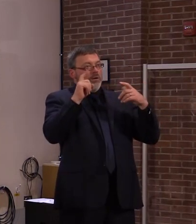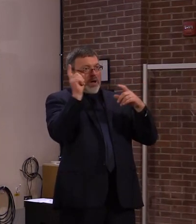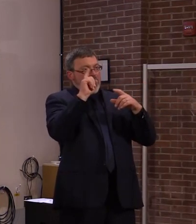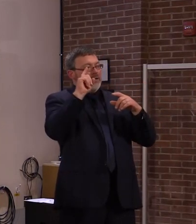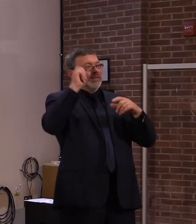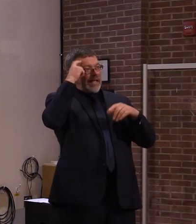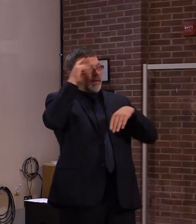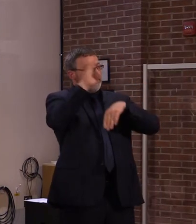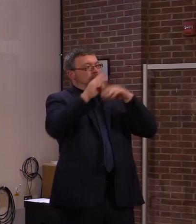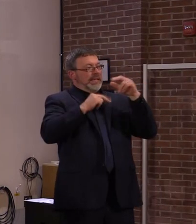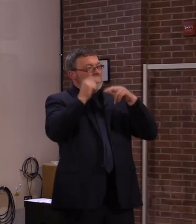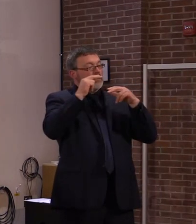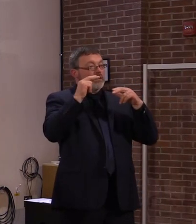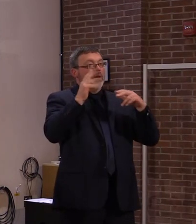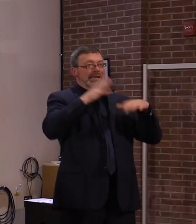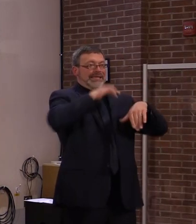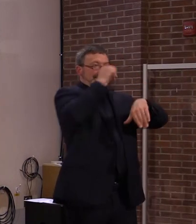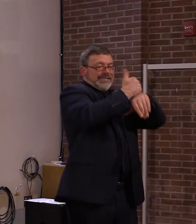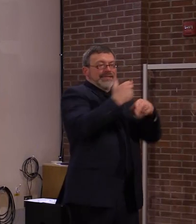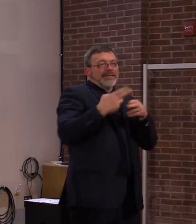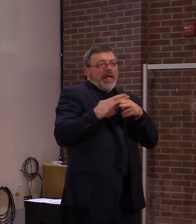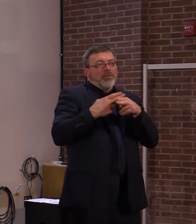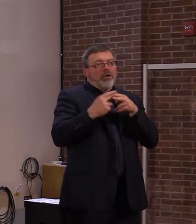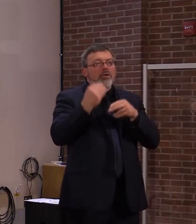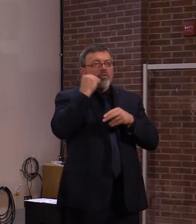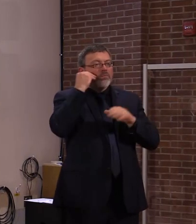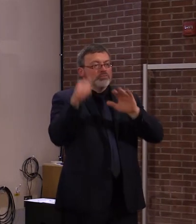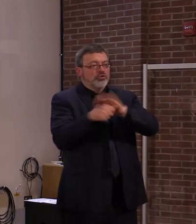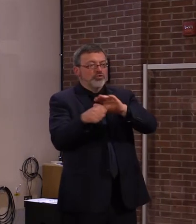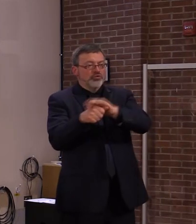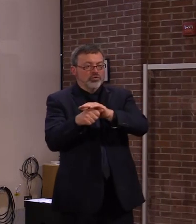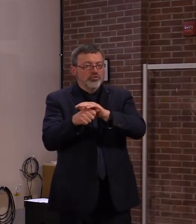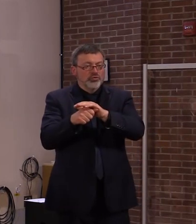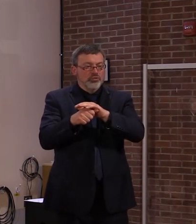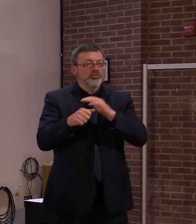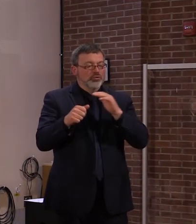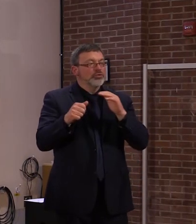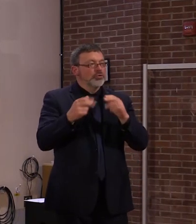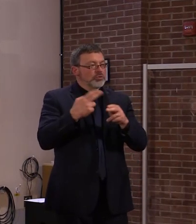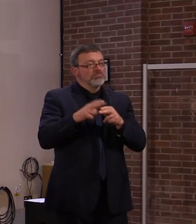as temporary shelter sites for those individuals.